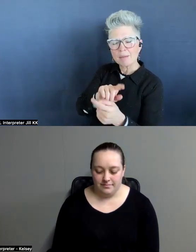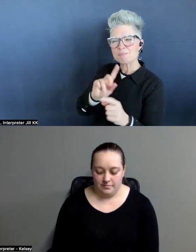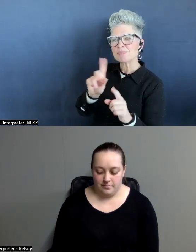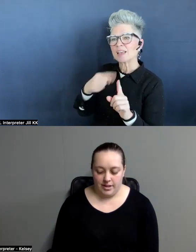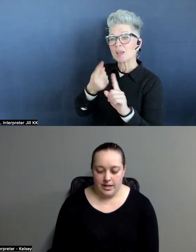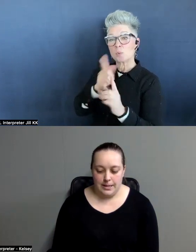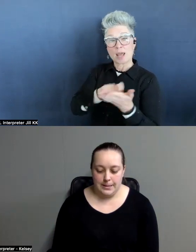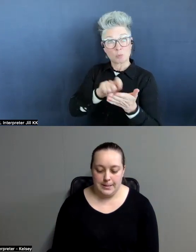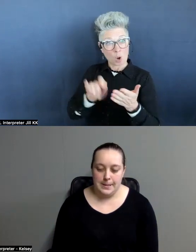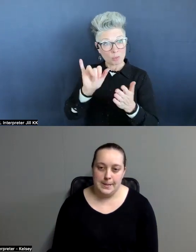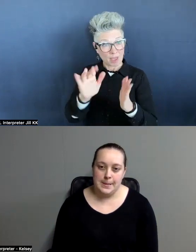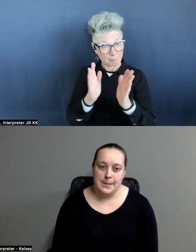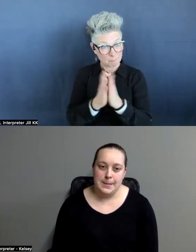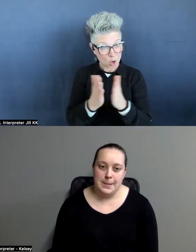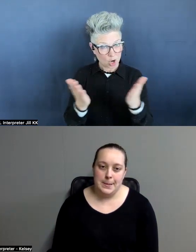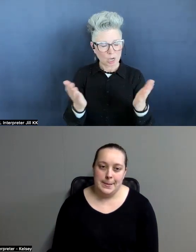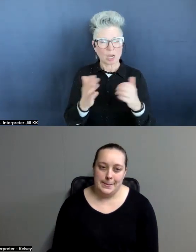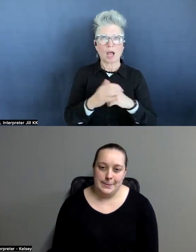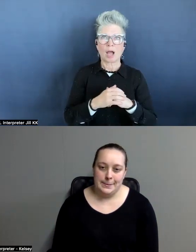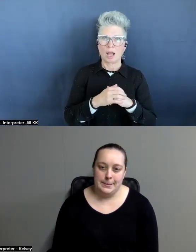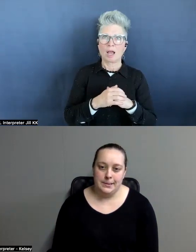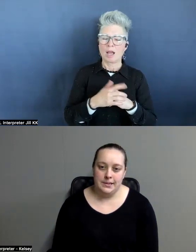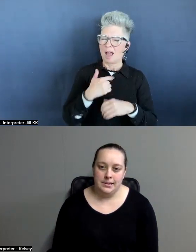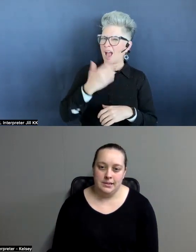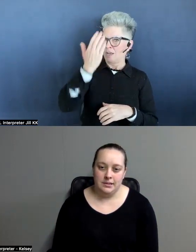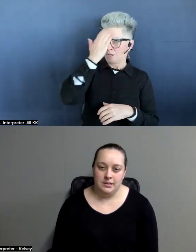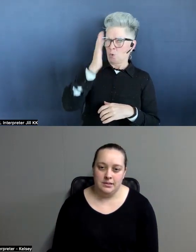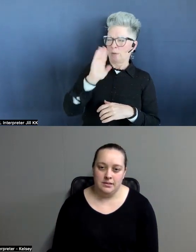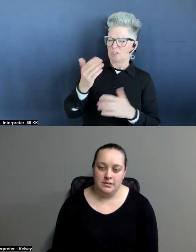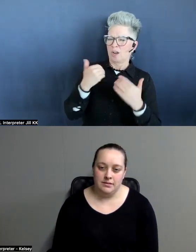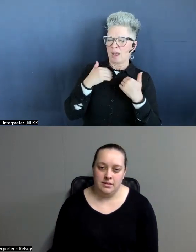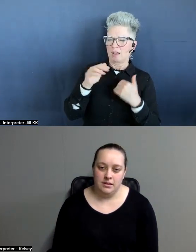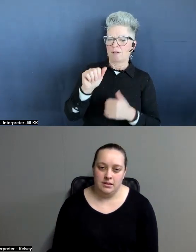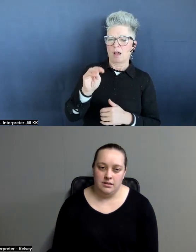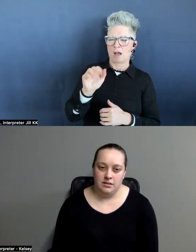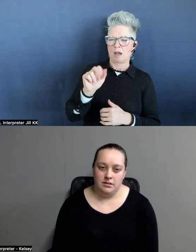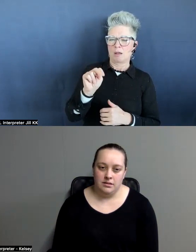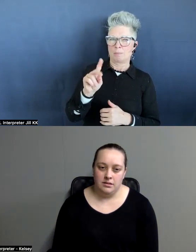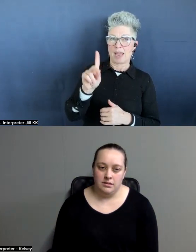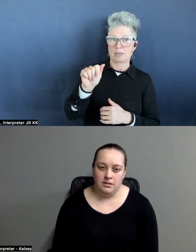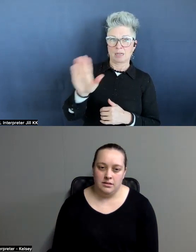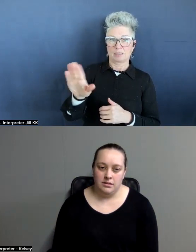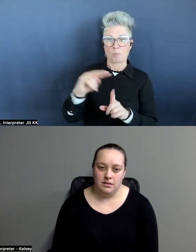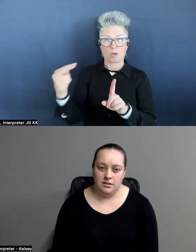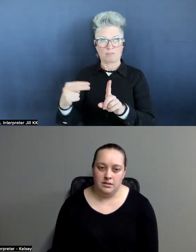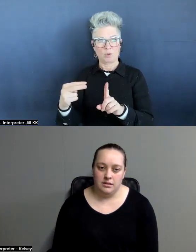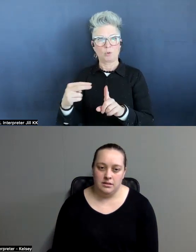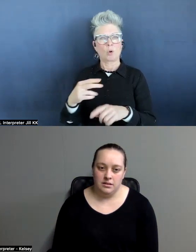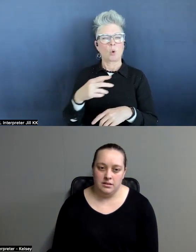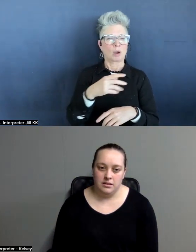book, you know, I knew I was going to have Amanda's point of view, our heroine and Paul.